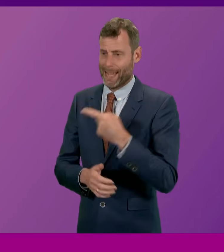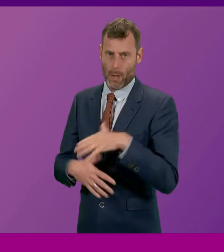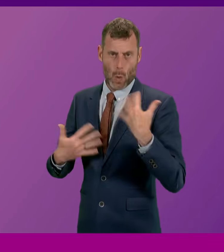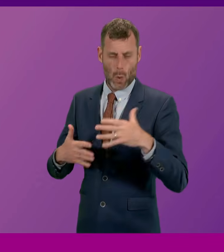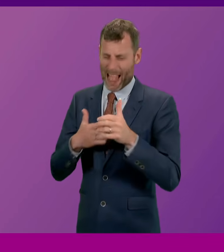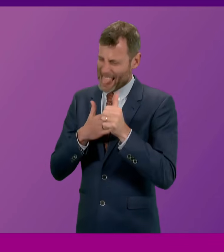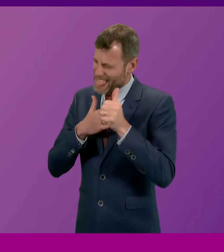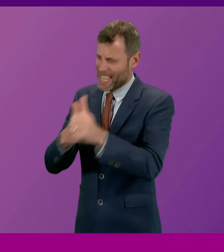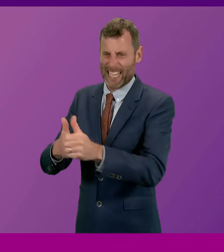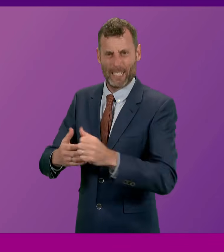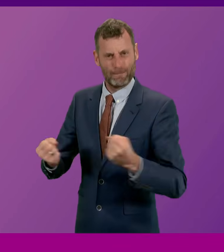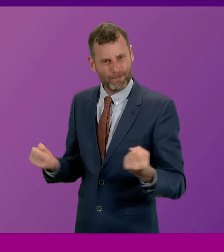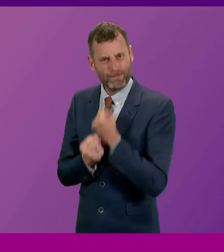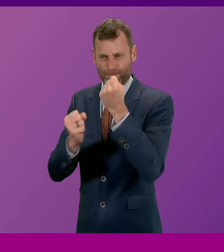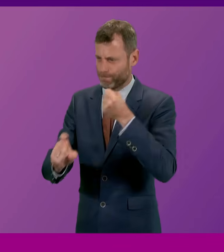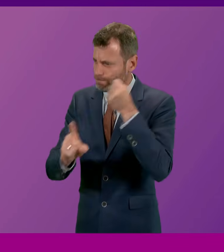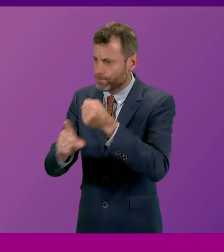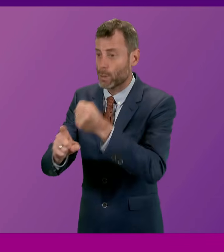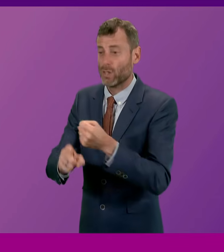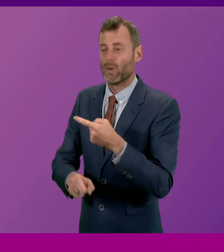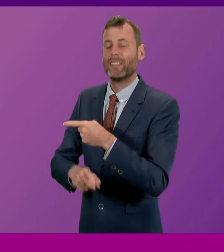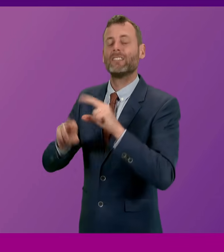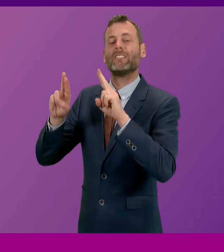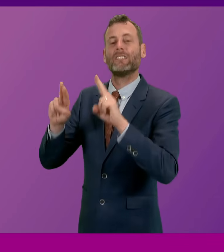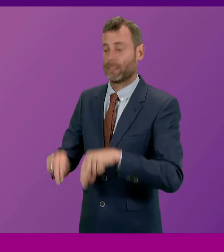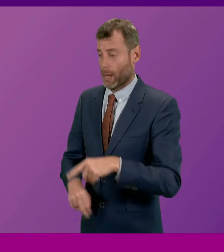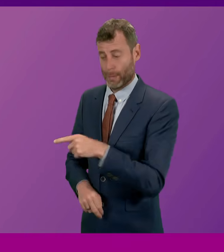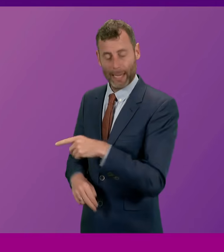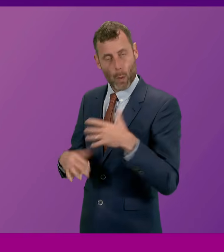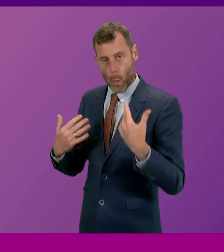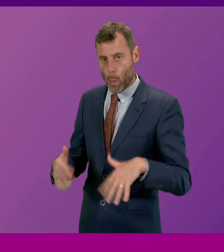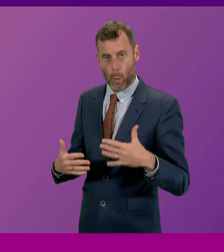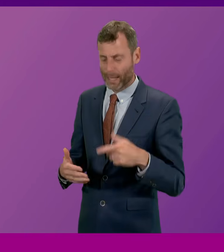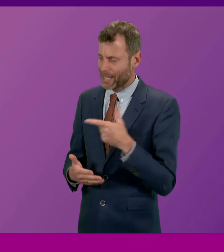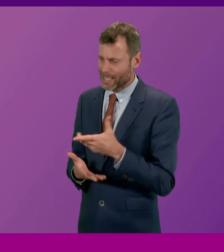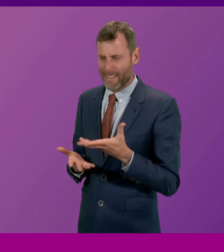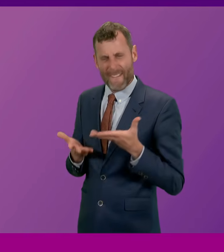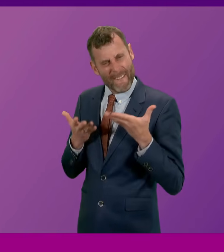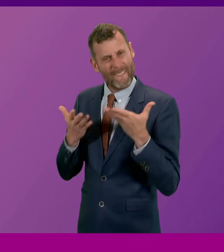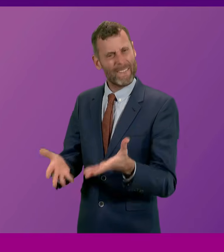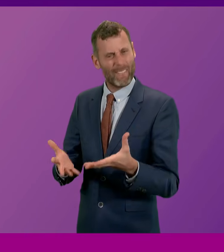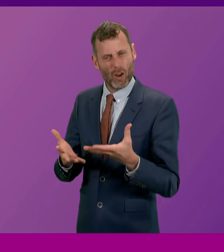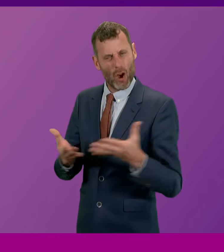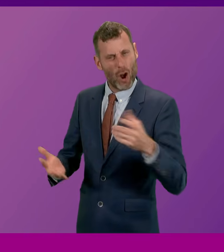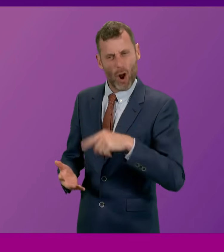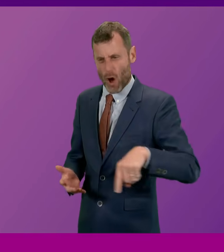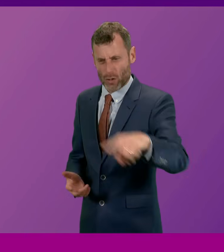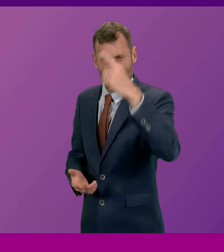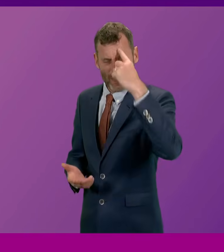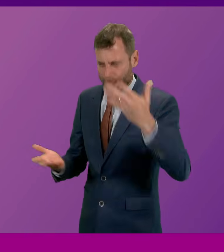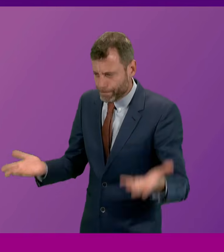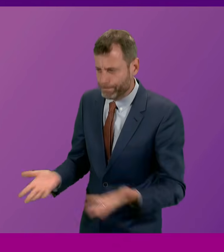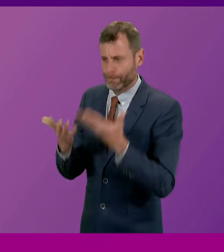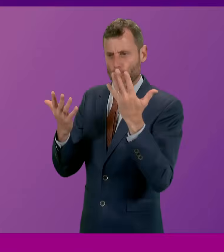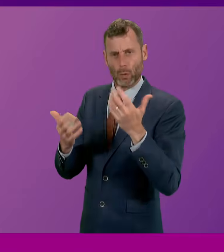how I described him on his death, and he has contributed enormously to making Scotland the country that it is